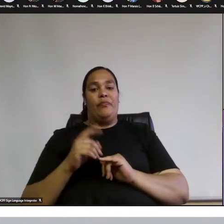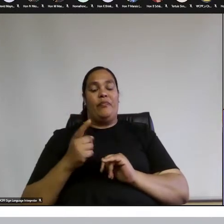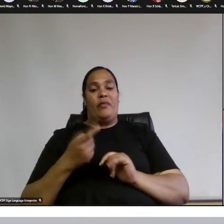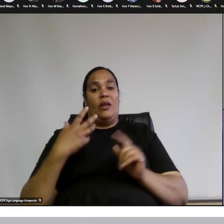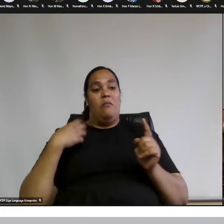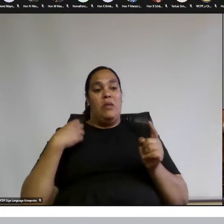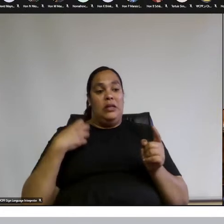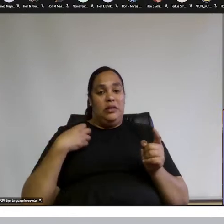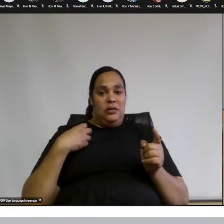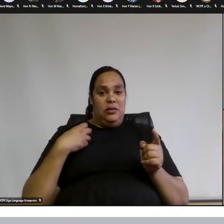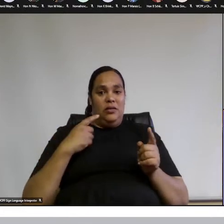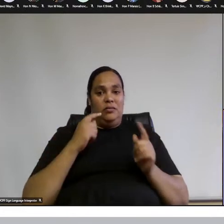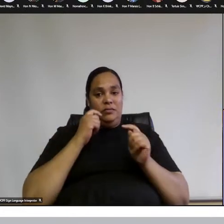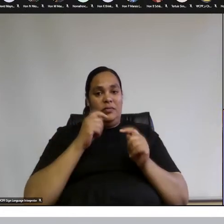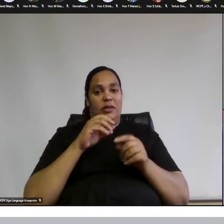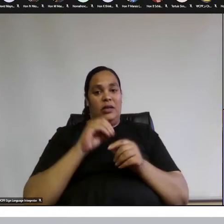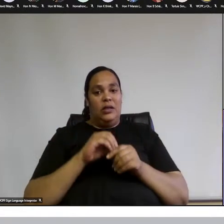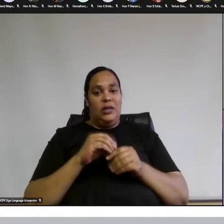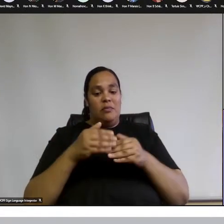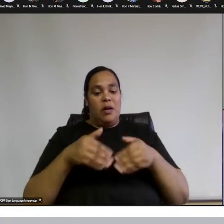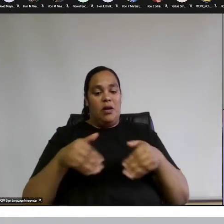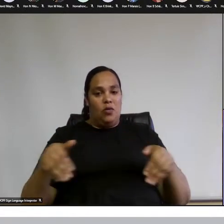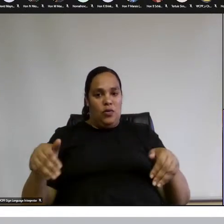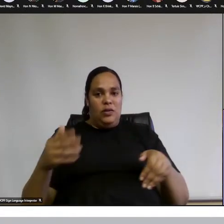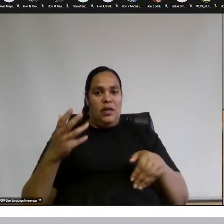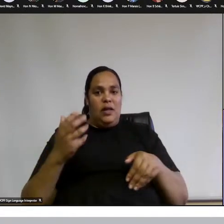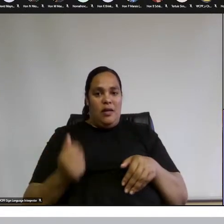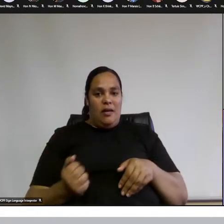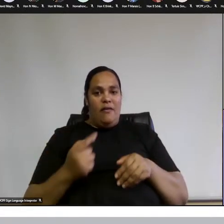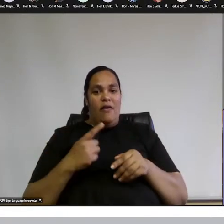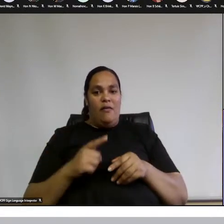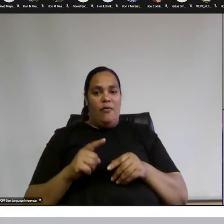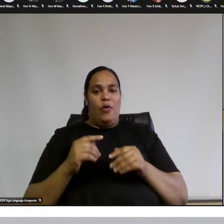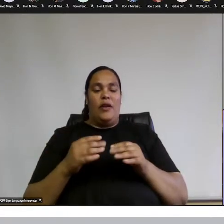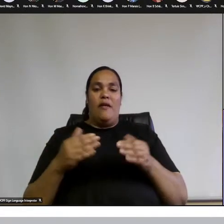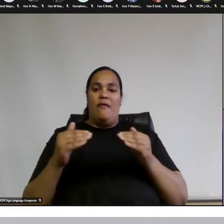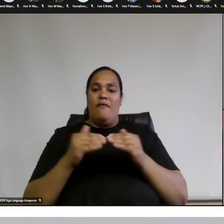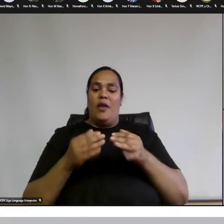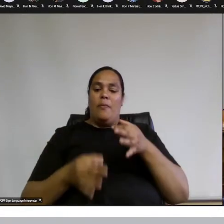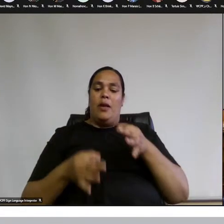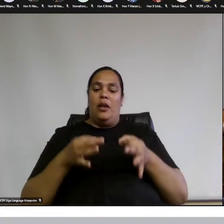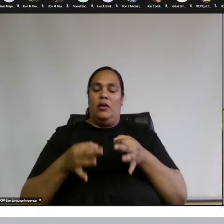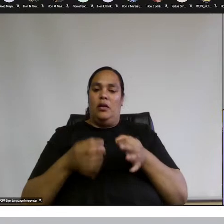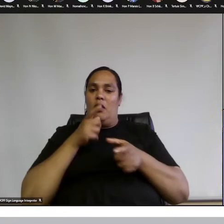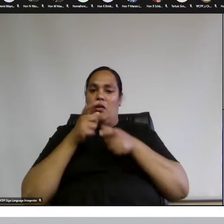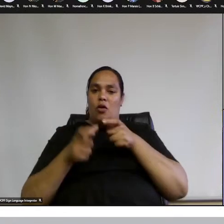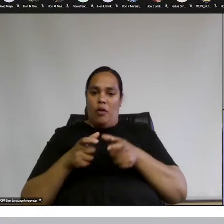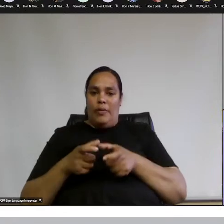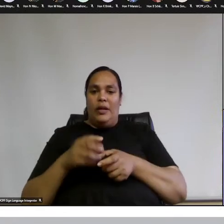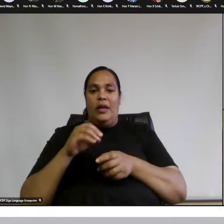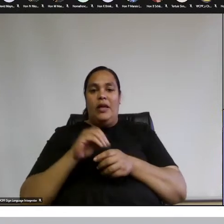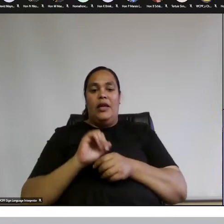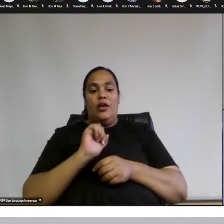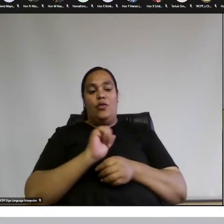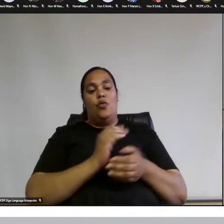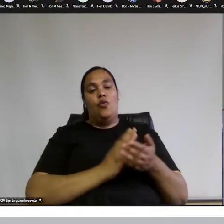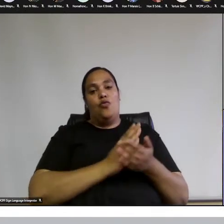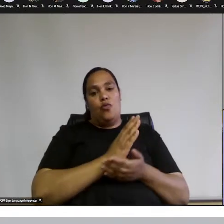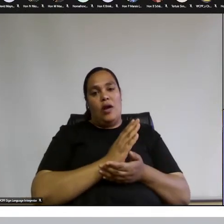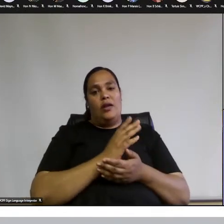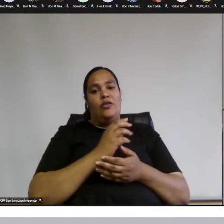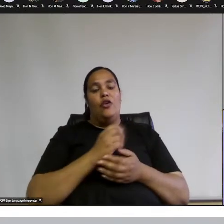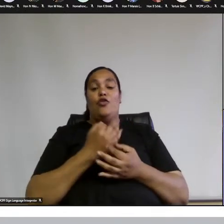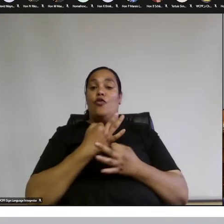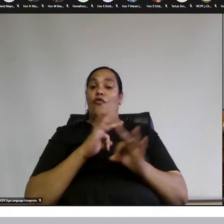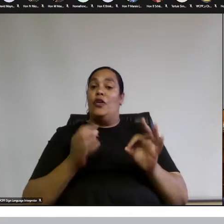minister within the boundaries of fair political comment and within her rights to free